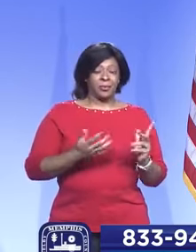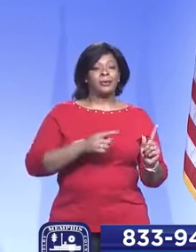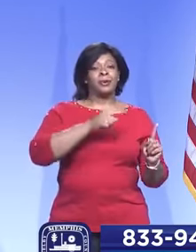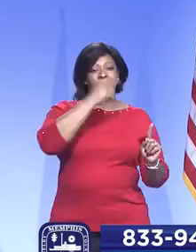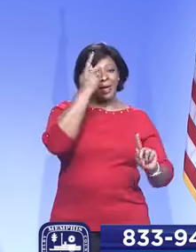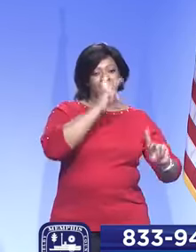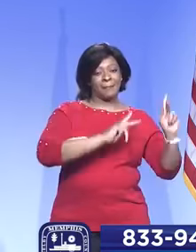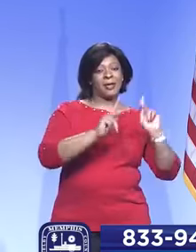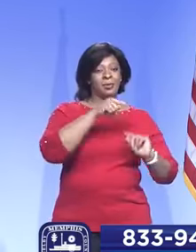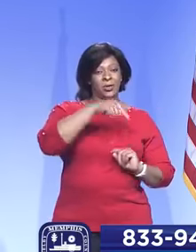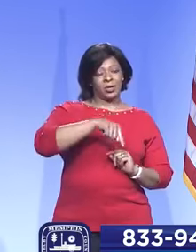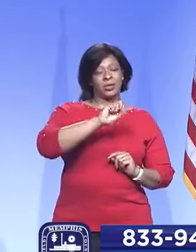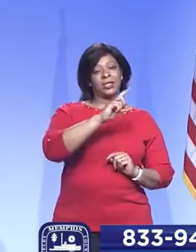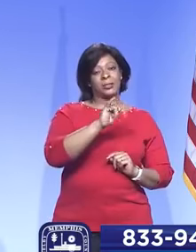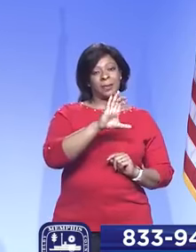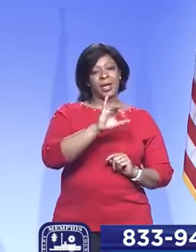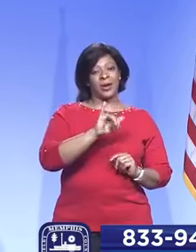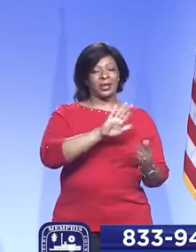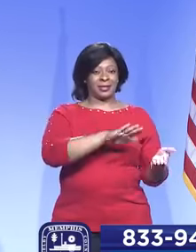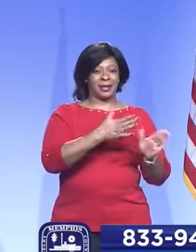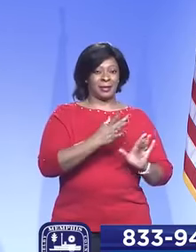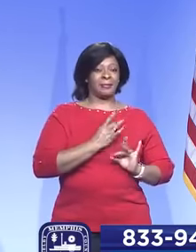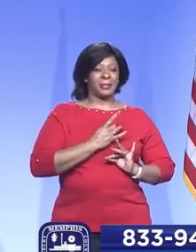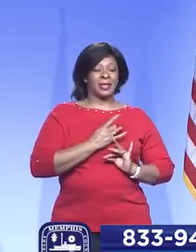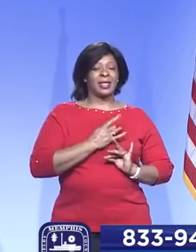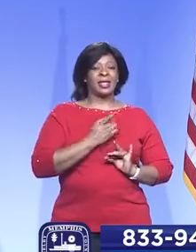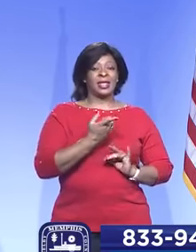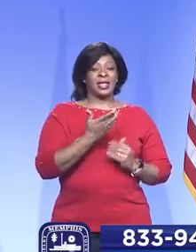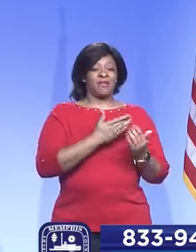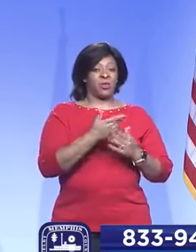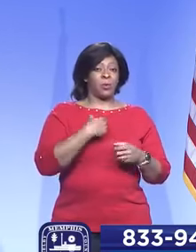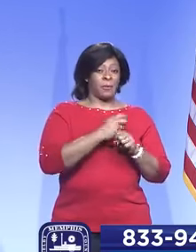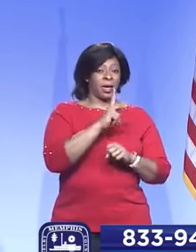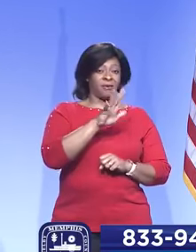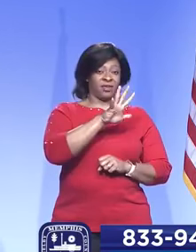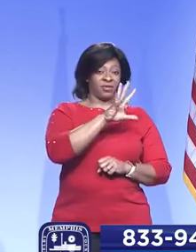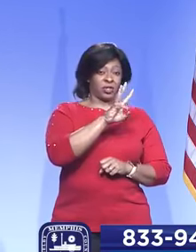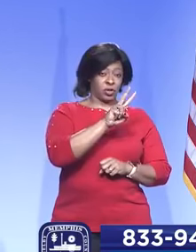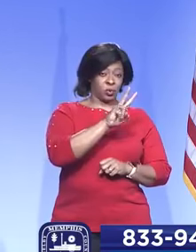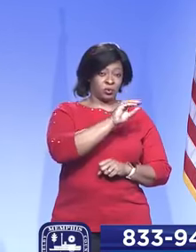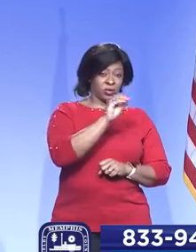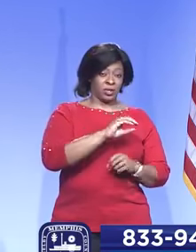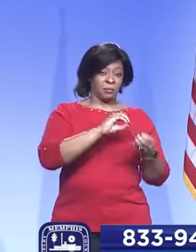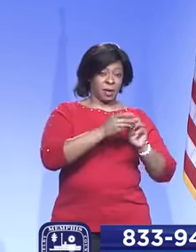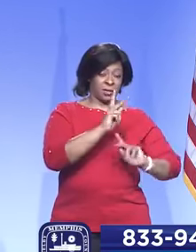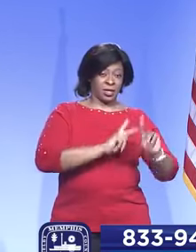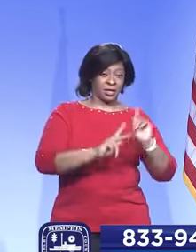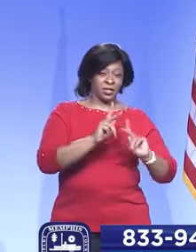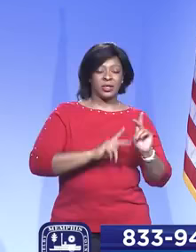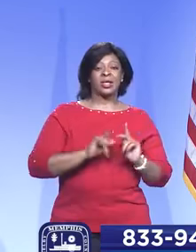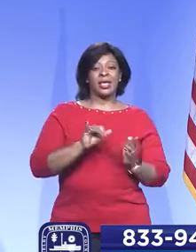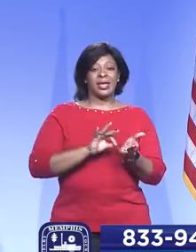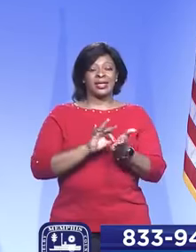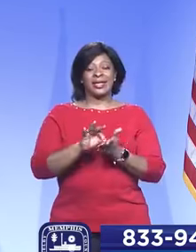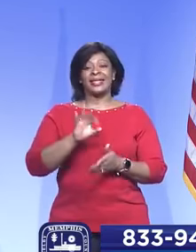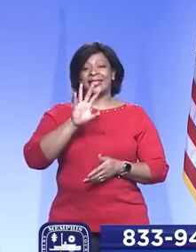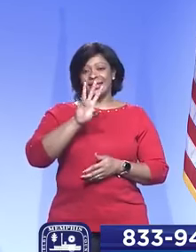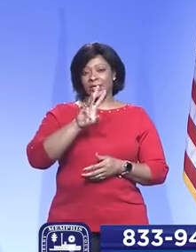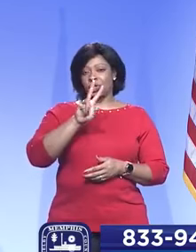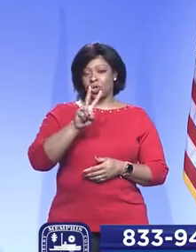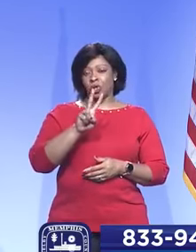people in Shelby County. Though they make up 52% of the population, they account for